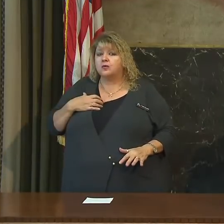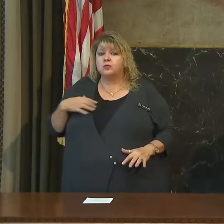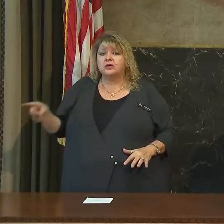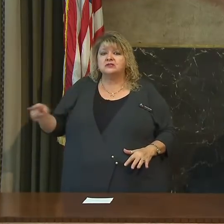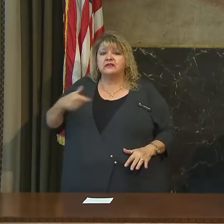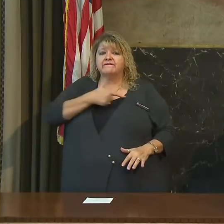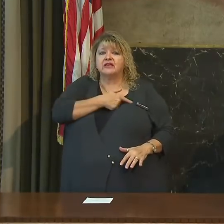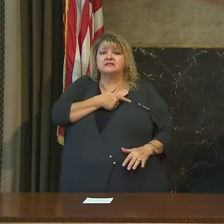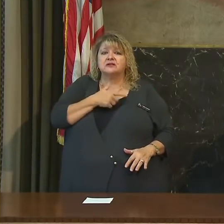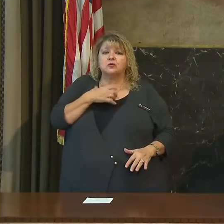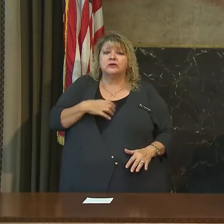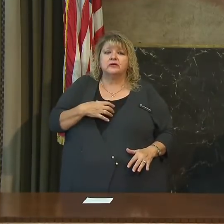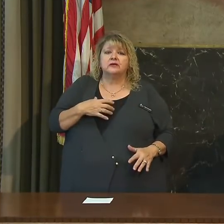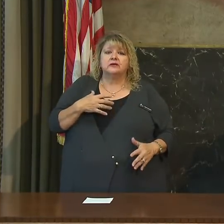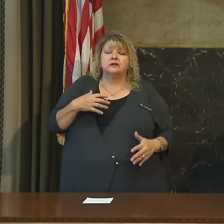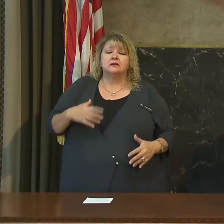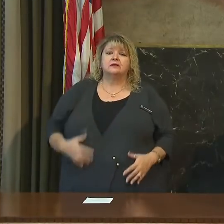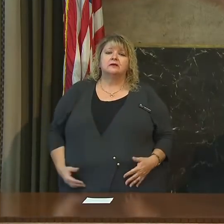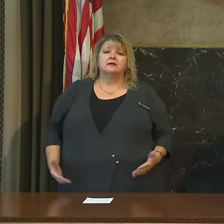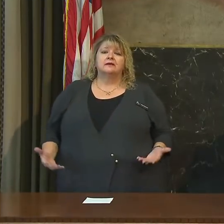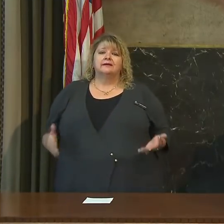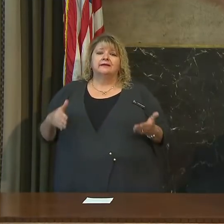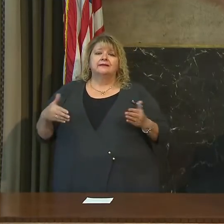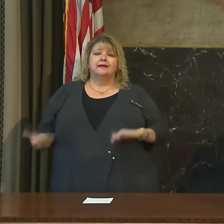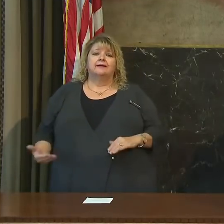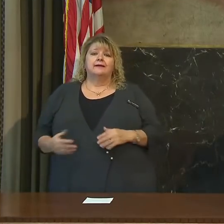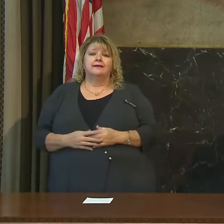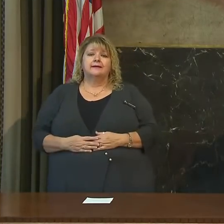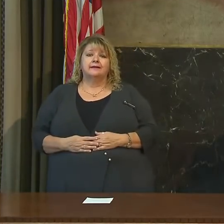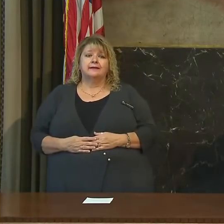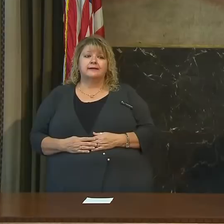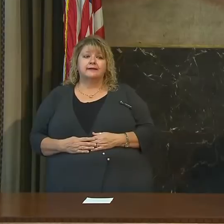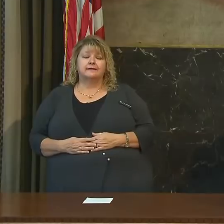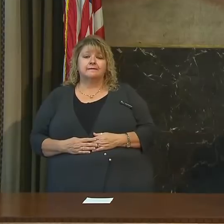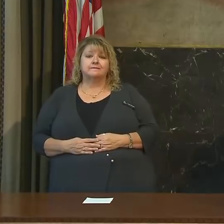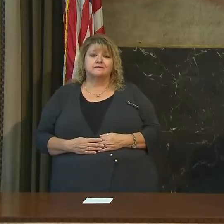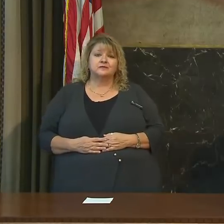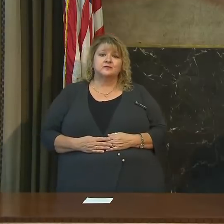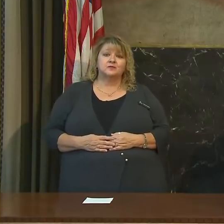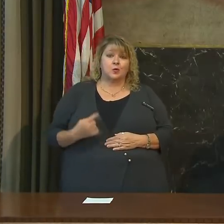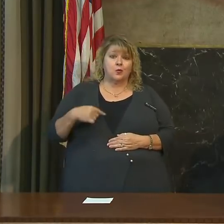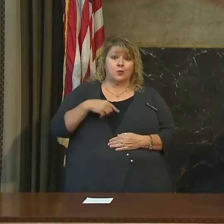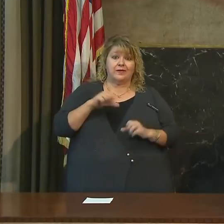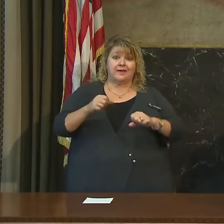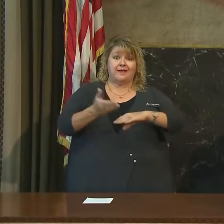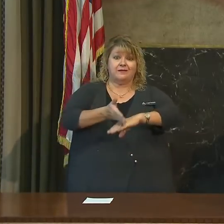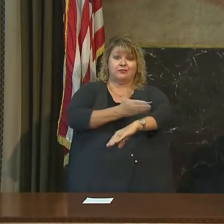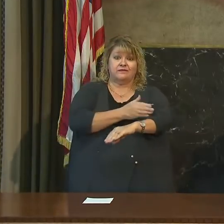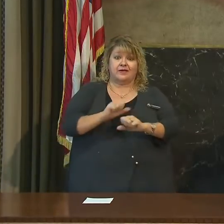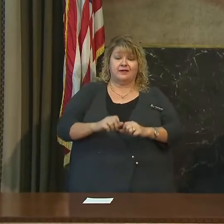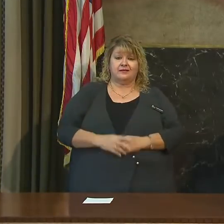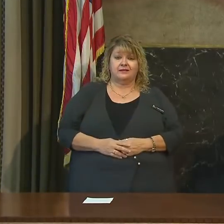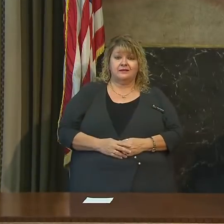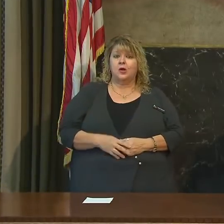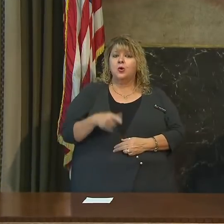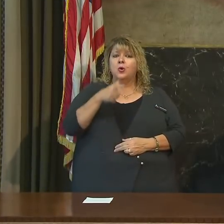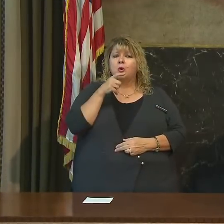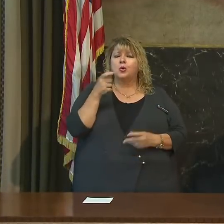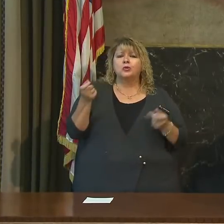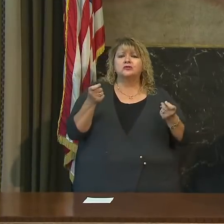We can do better. It is entirely within our control. We just have to do